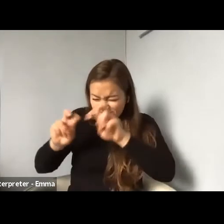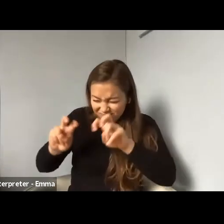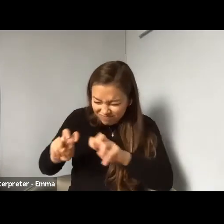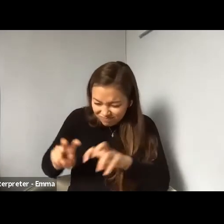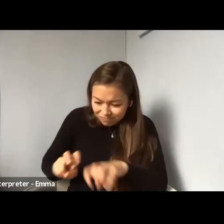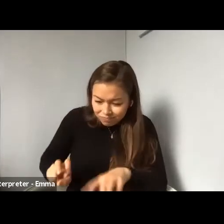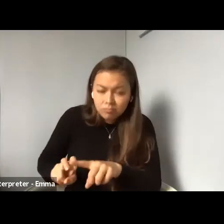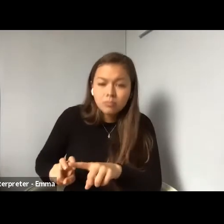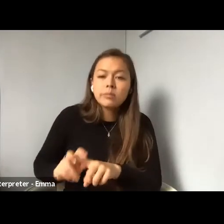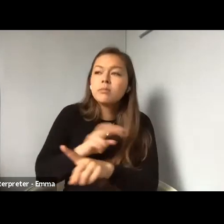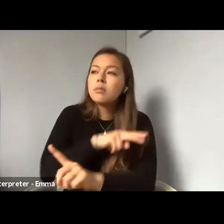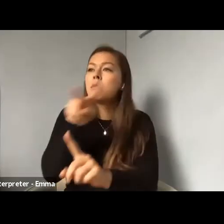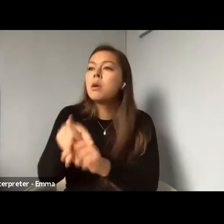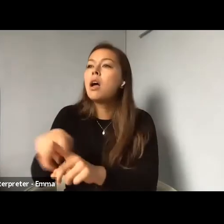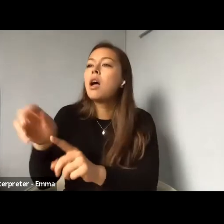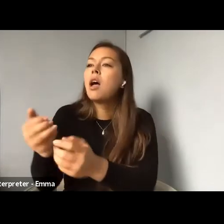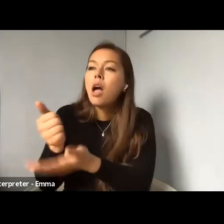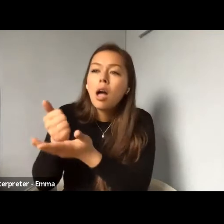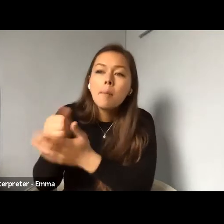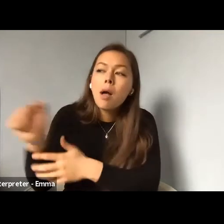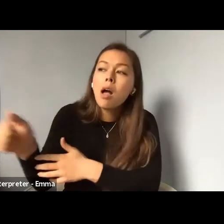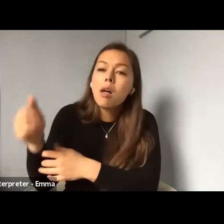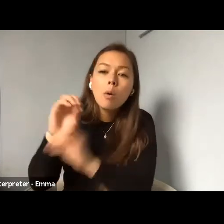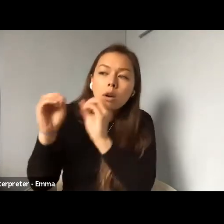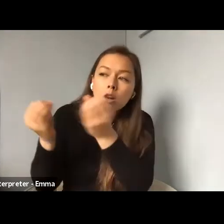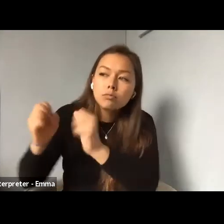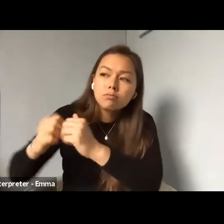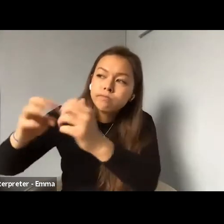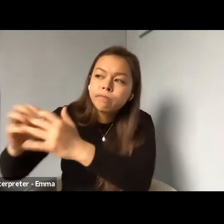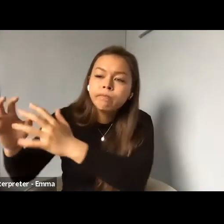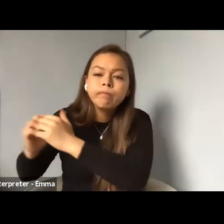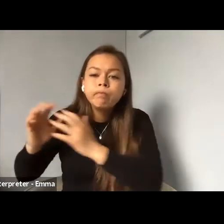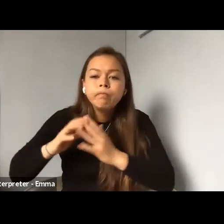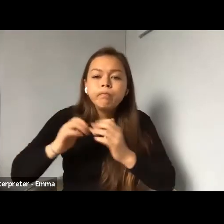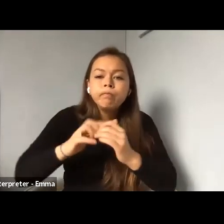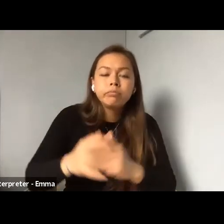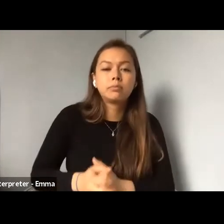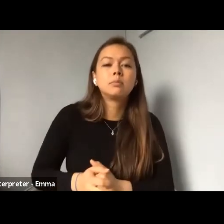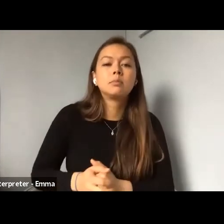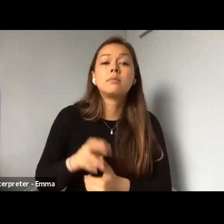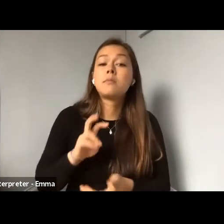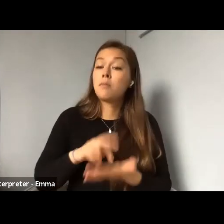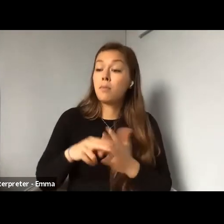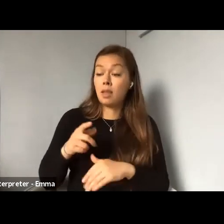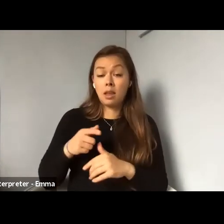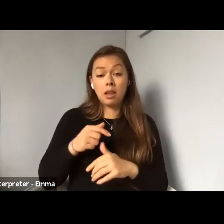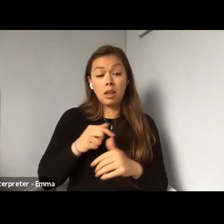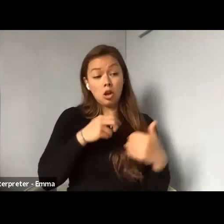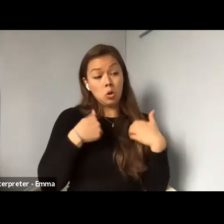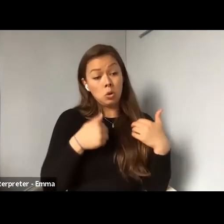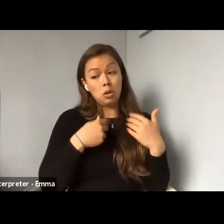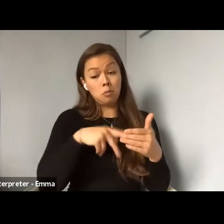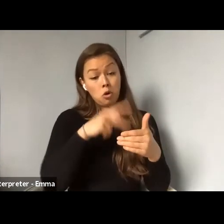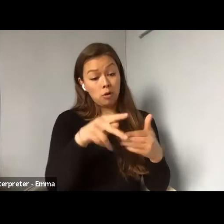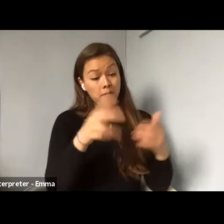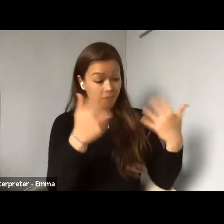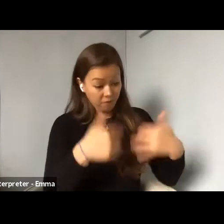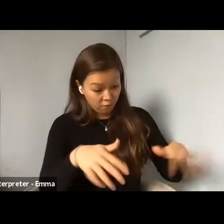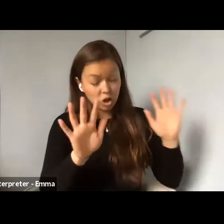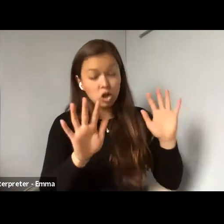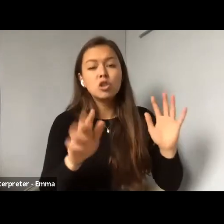research. Once participants have completed the program, there will be check-ins at 1 year and between 6 months to 1 year